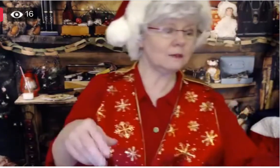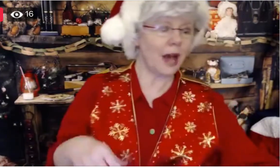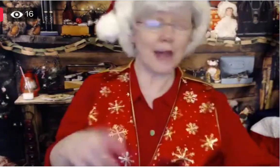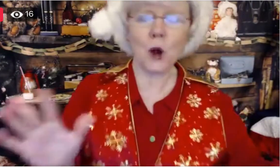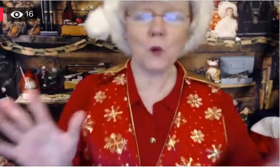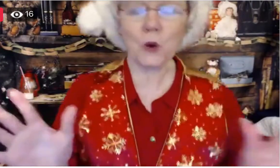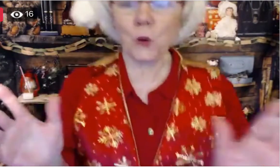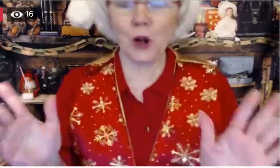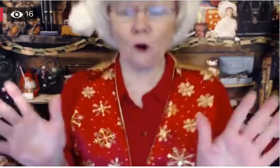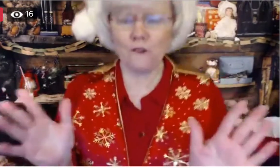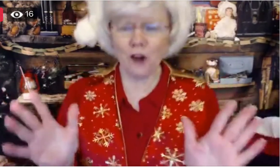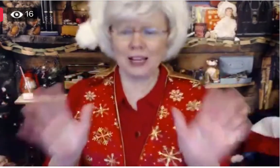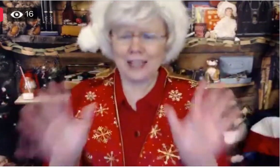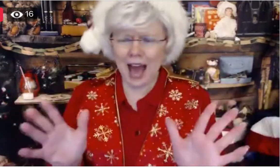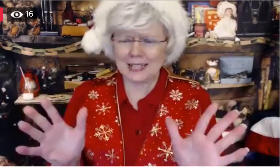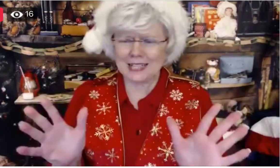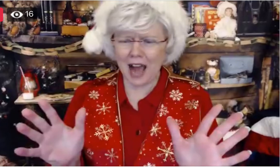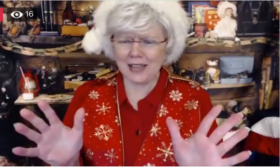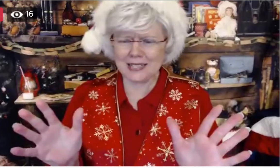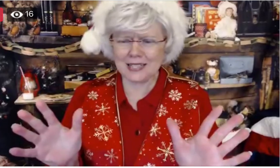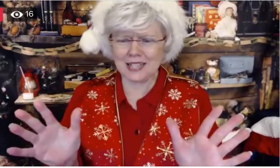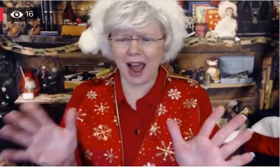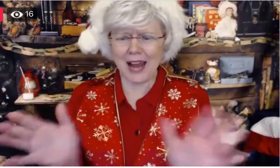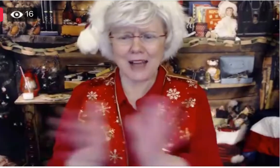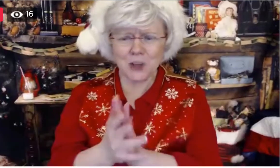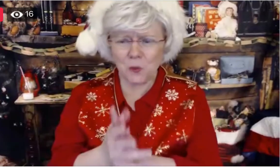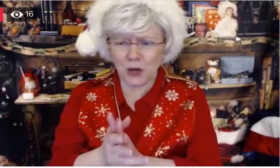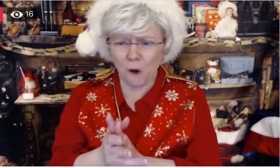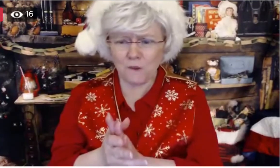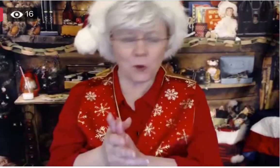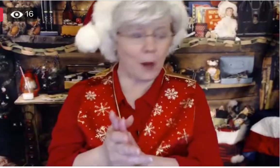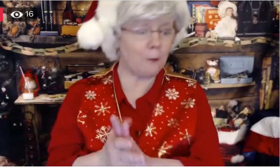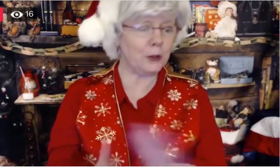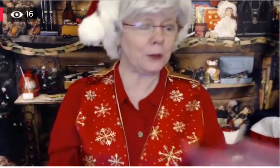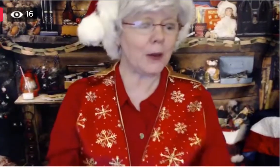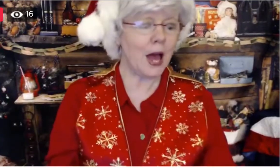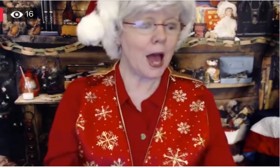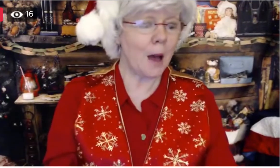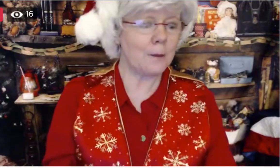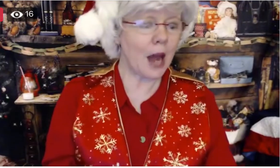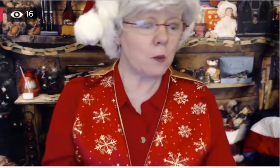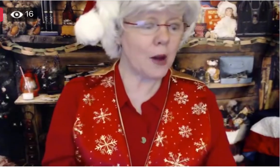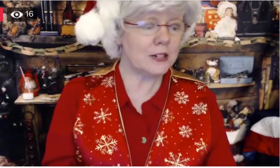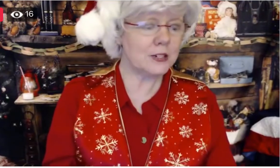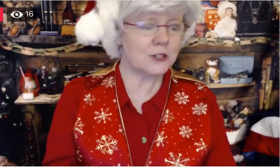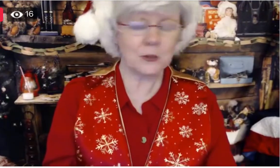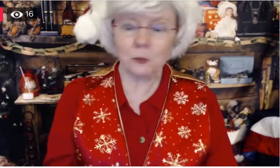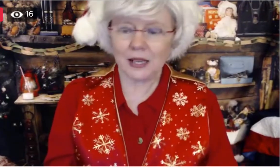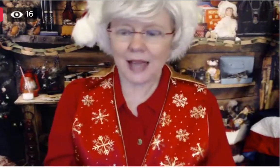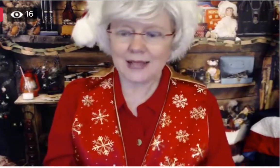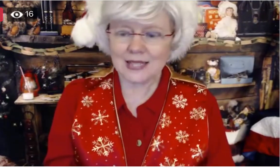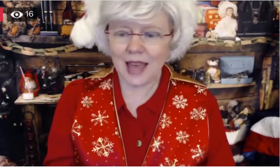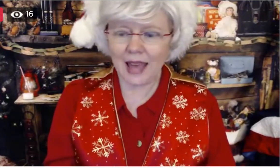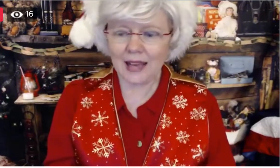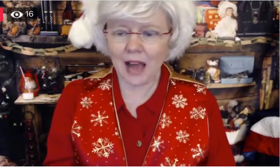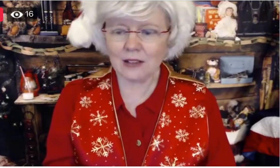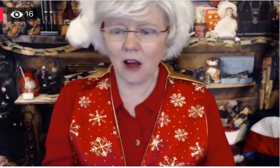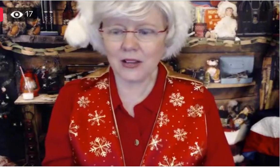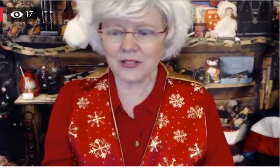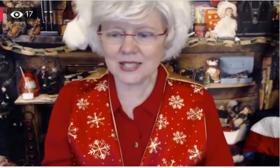I know we're going over a lot of signs tonight. I don't want to overwhelm you, but I wanted to do one last thing. I call it the